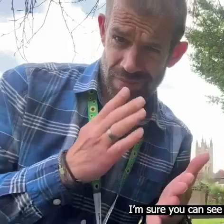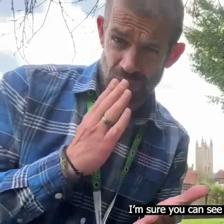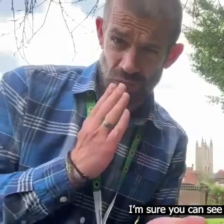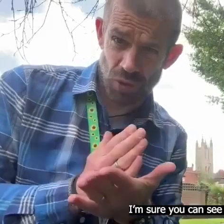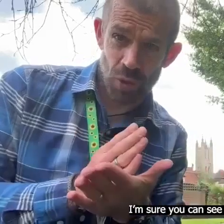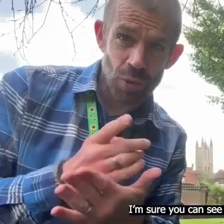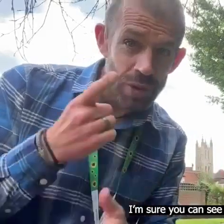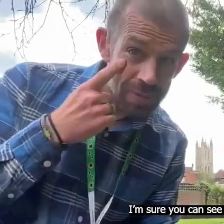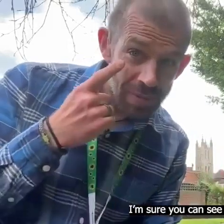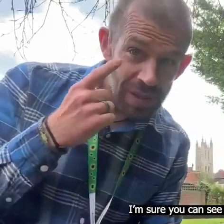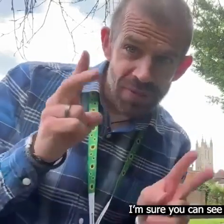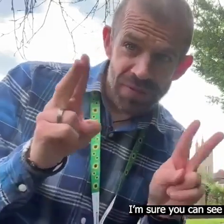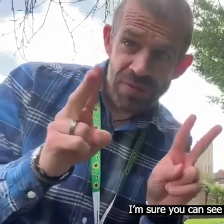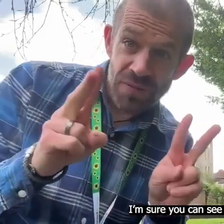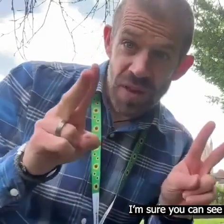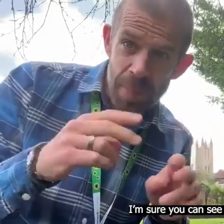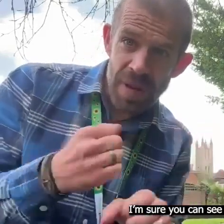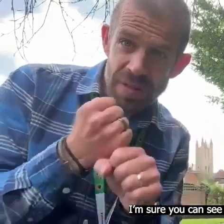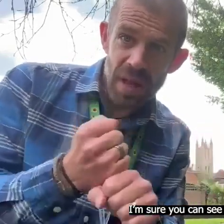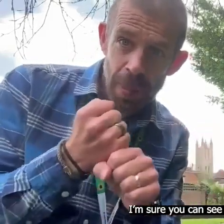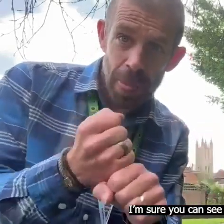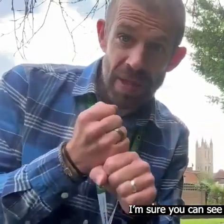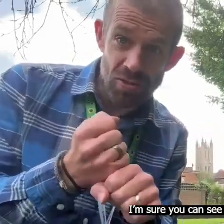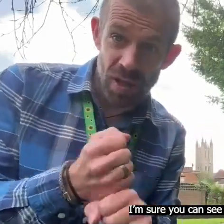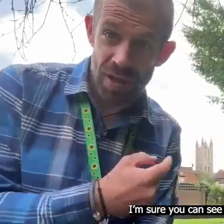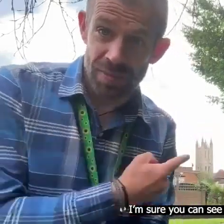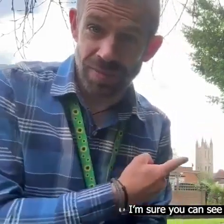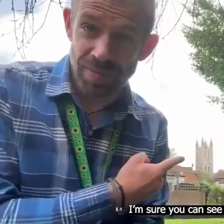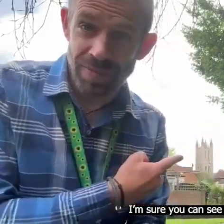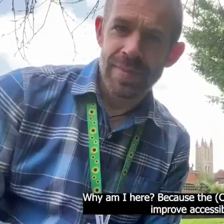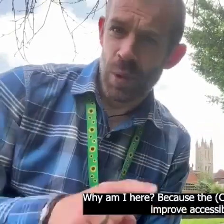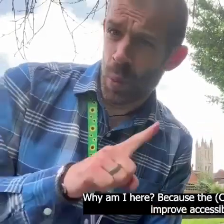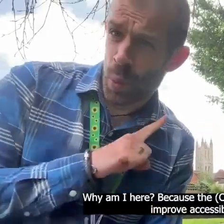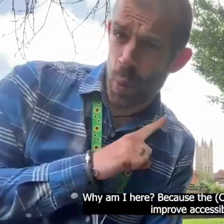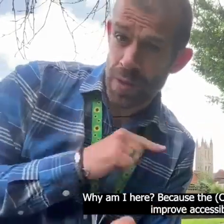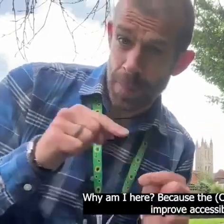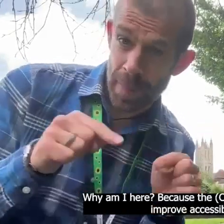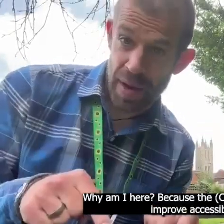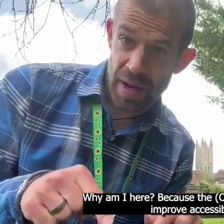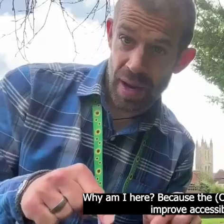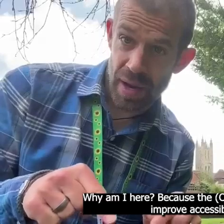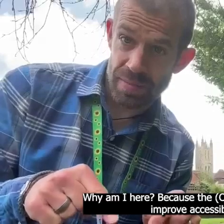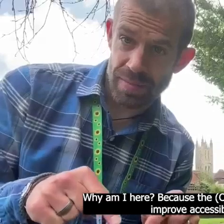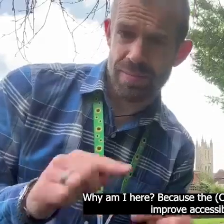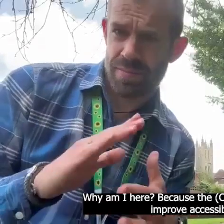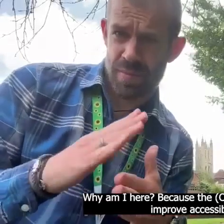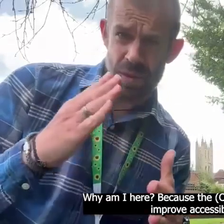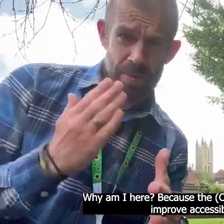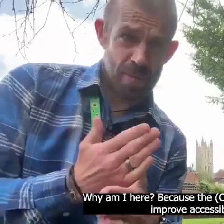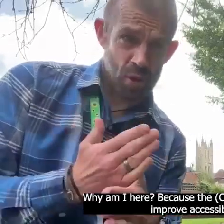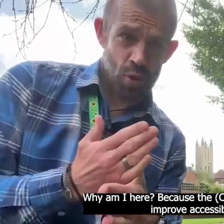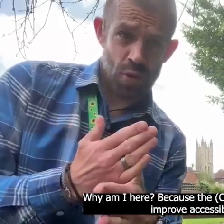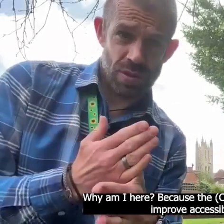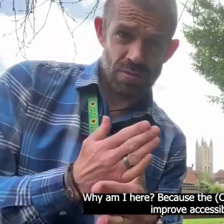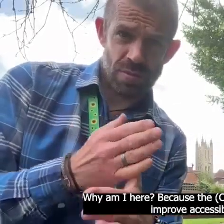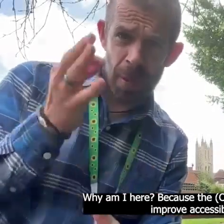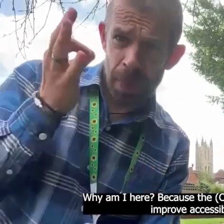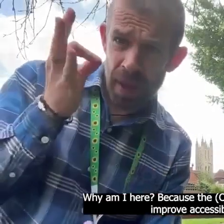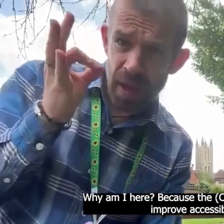I'm sure you can see the famous cathedral behind me. Why am I here? Because the Canterbury City Council is aiming to